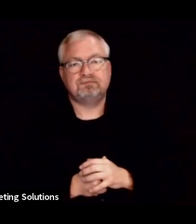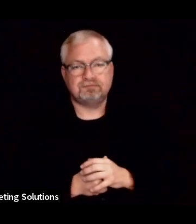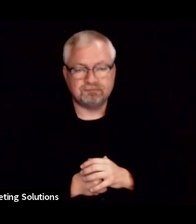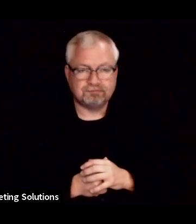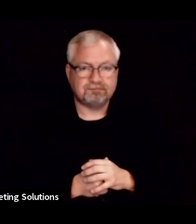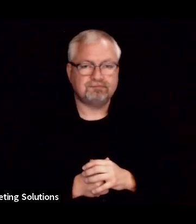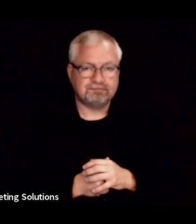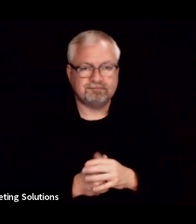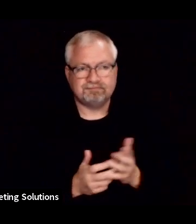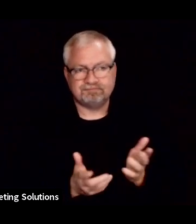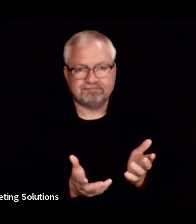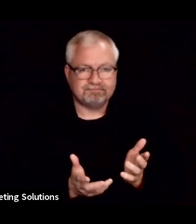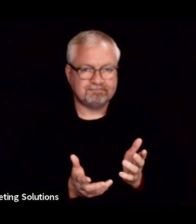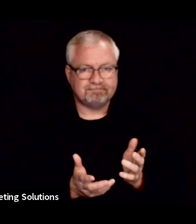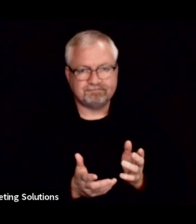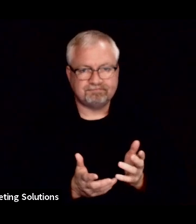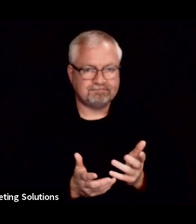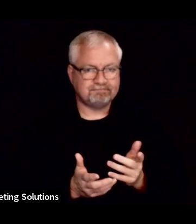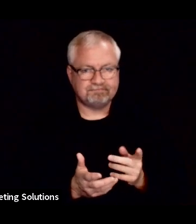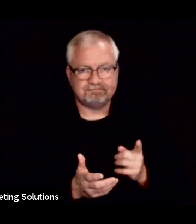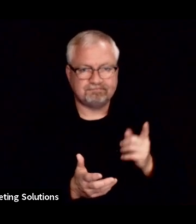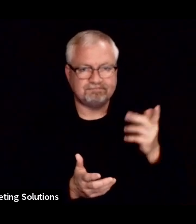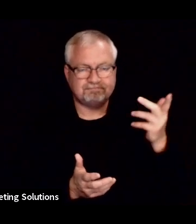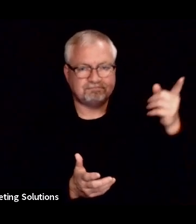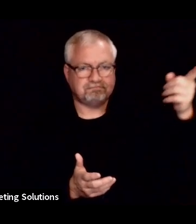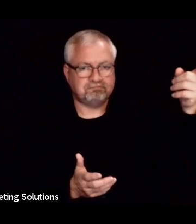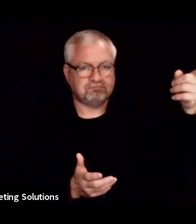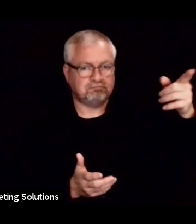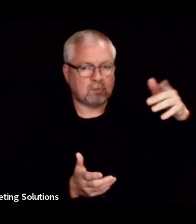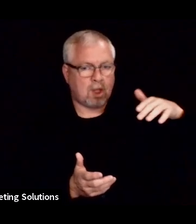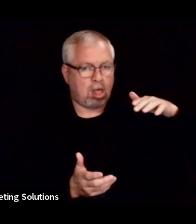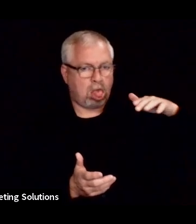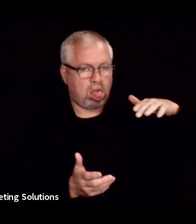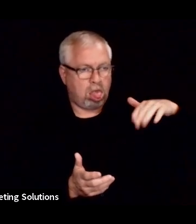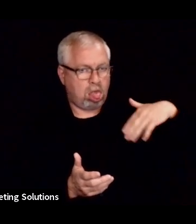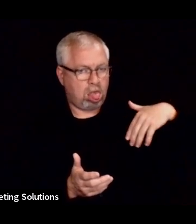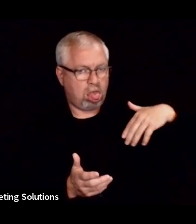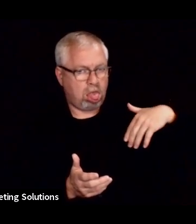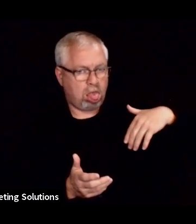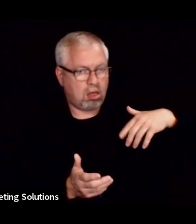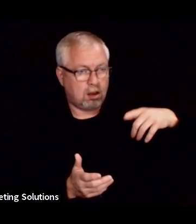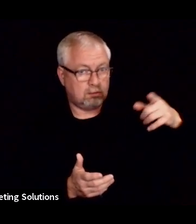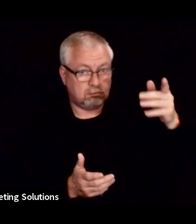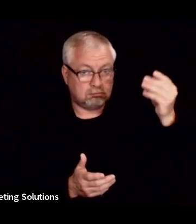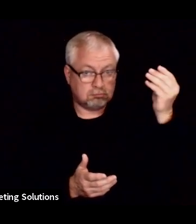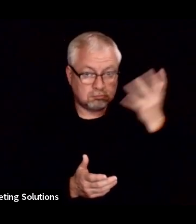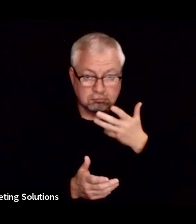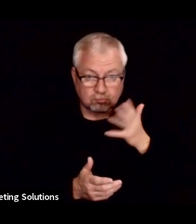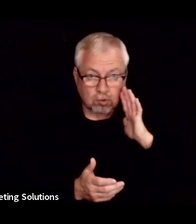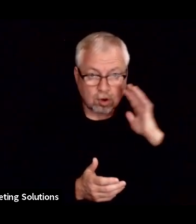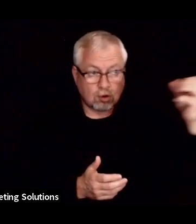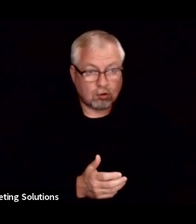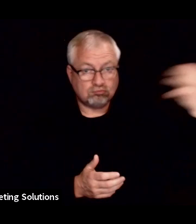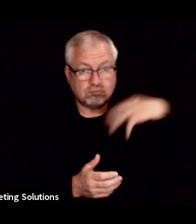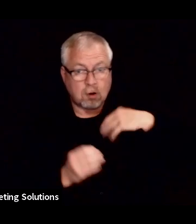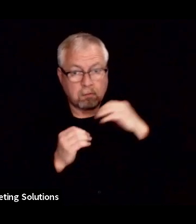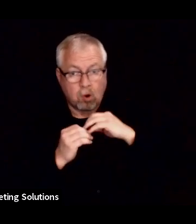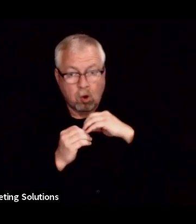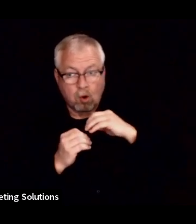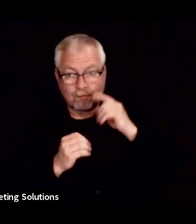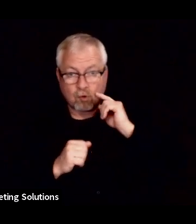did not say that they would send out enough to treat every patient who has severe disease,